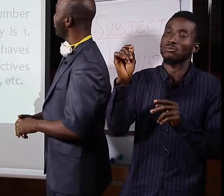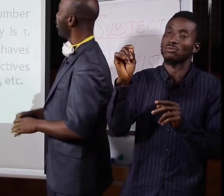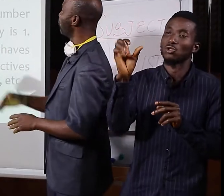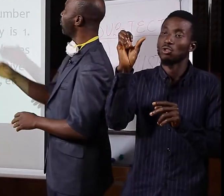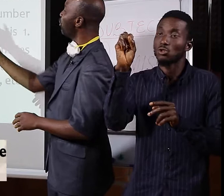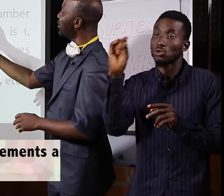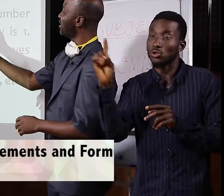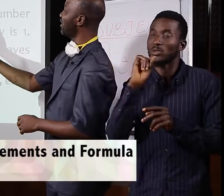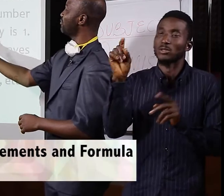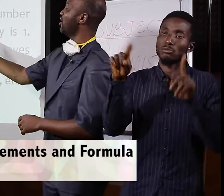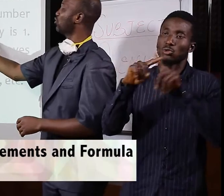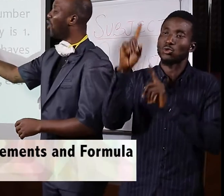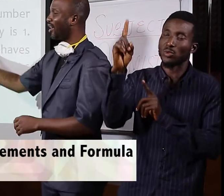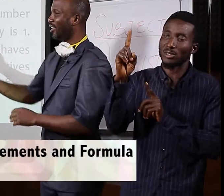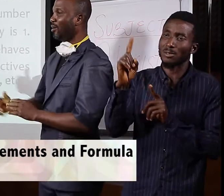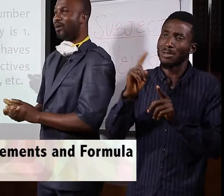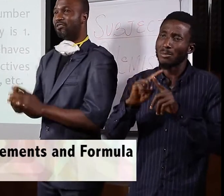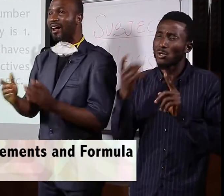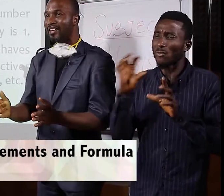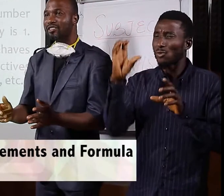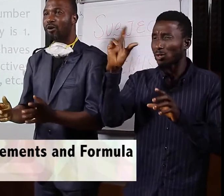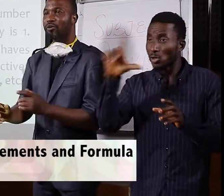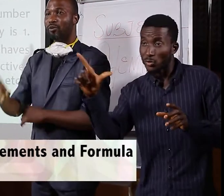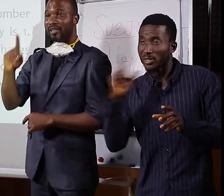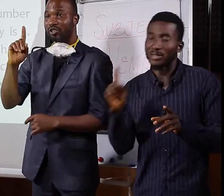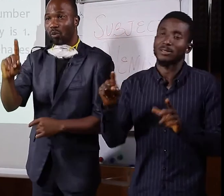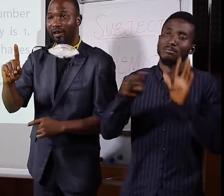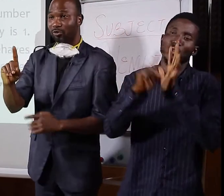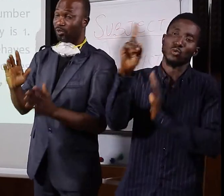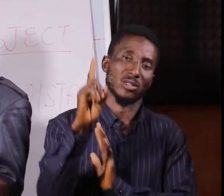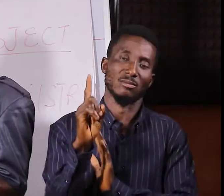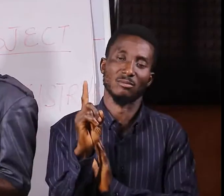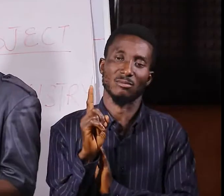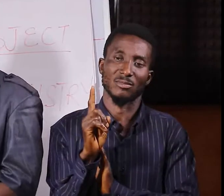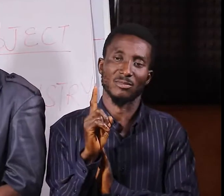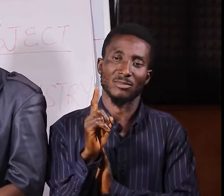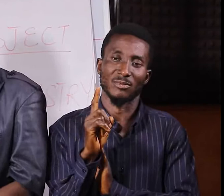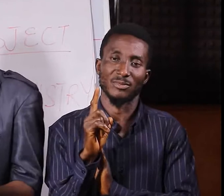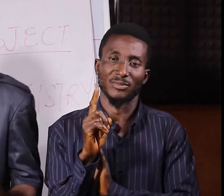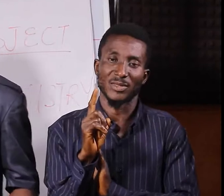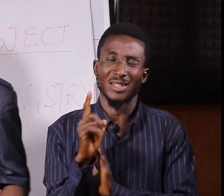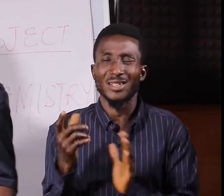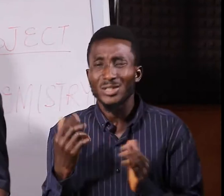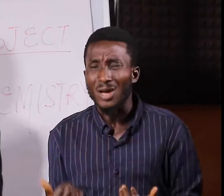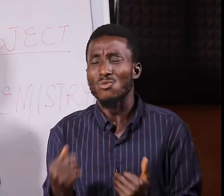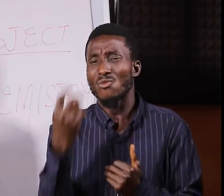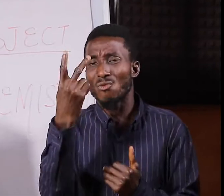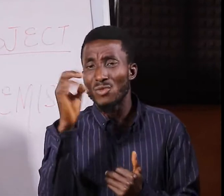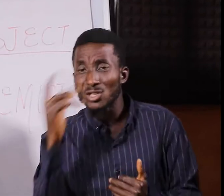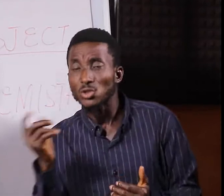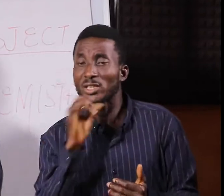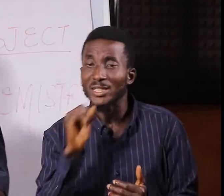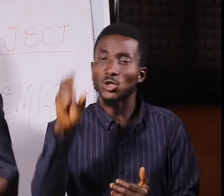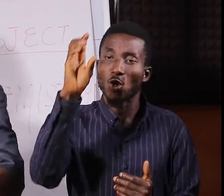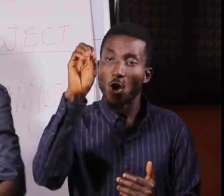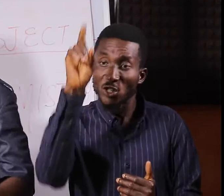oxidation number of chlorine is -1, but the valency of chlorine is 1. So you can see, in other words, valency is